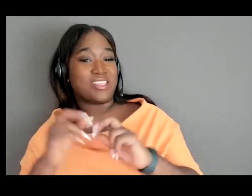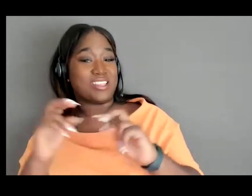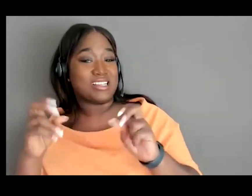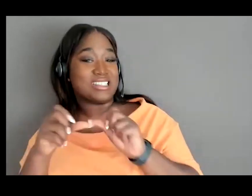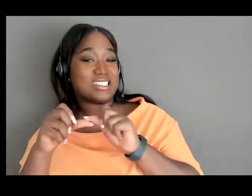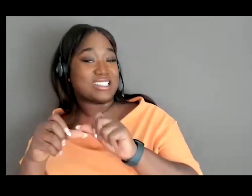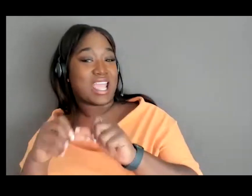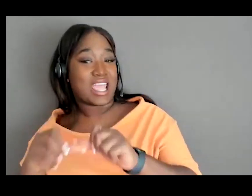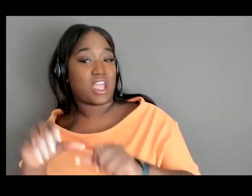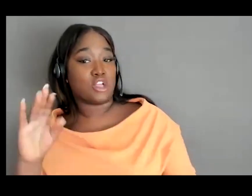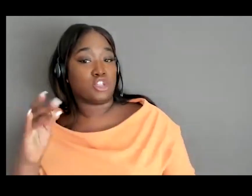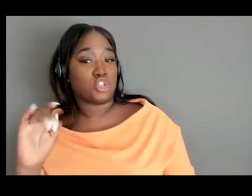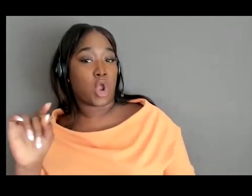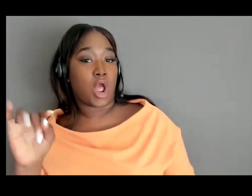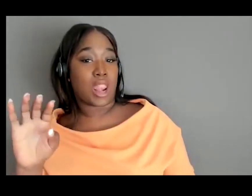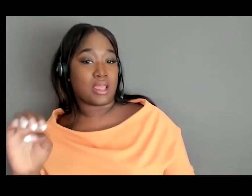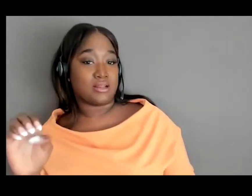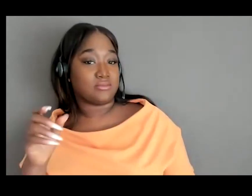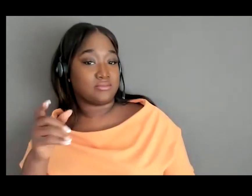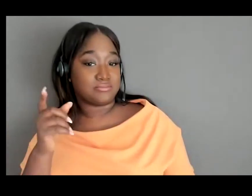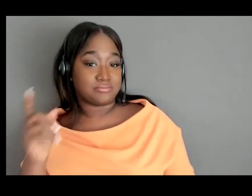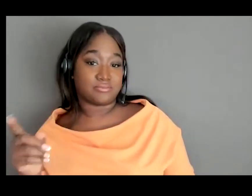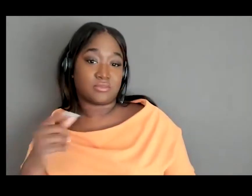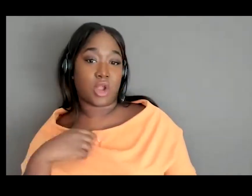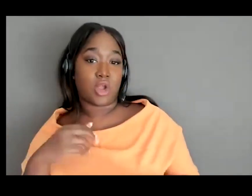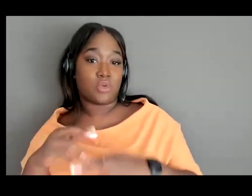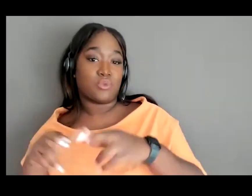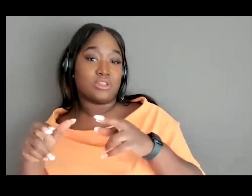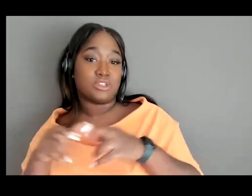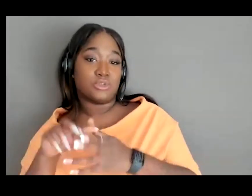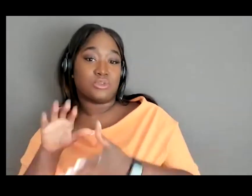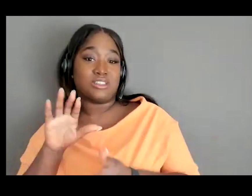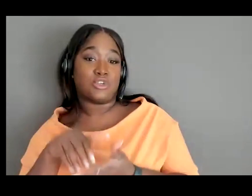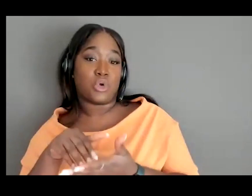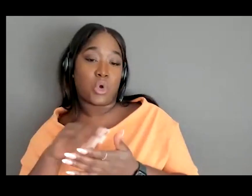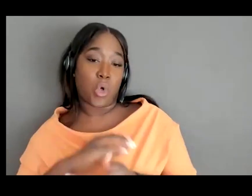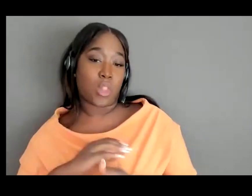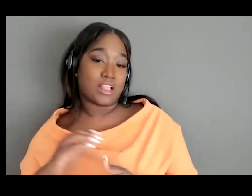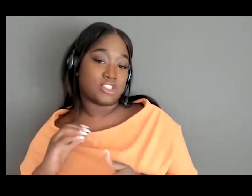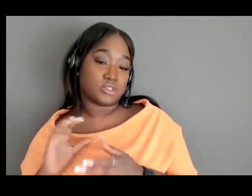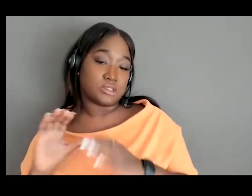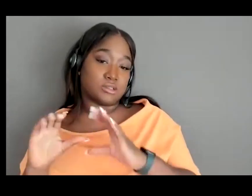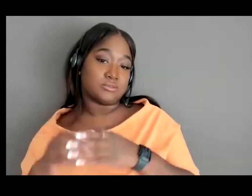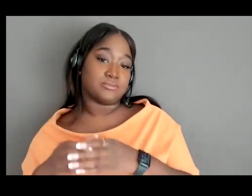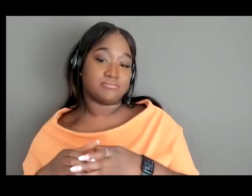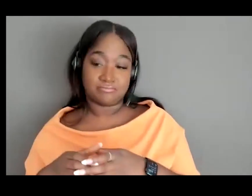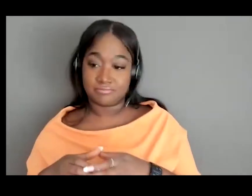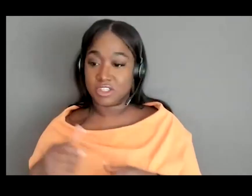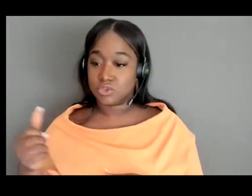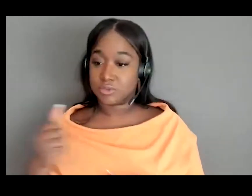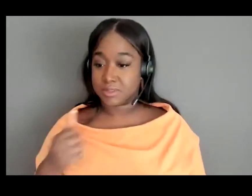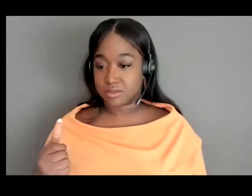CTR, Community Charlotte Regional Transportation Coalition, and we're all for it.